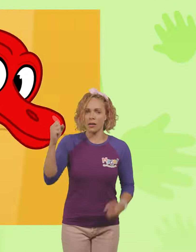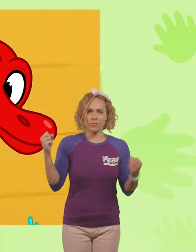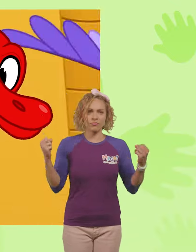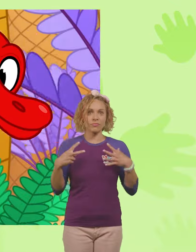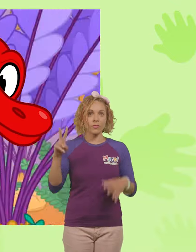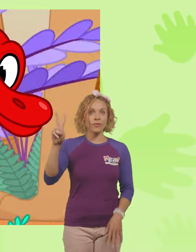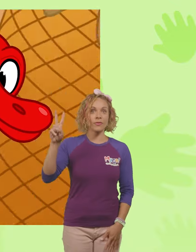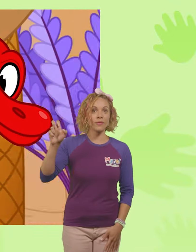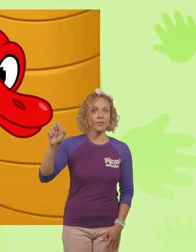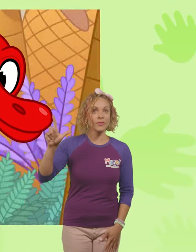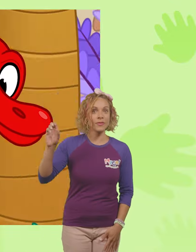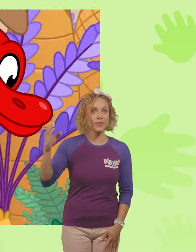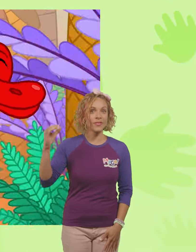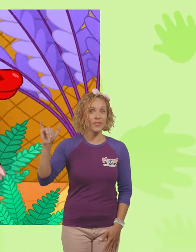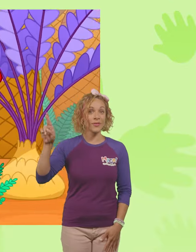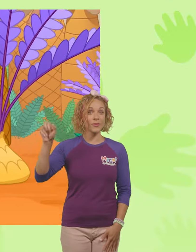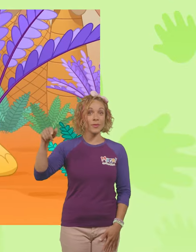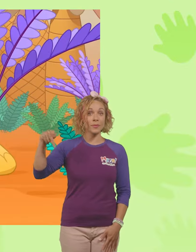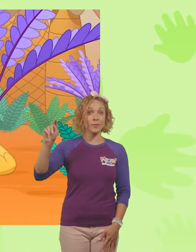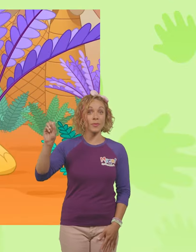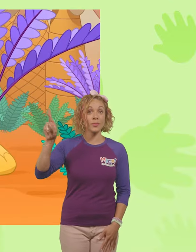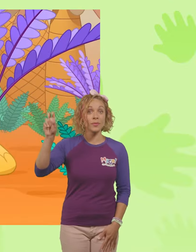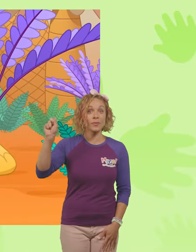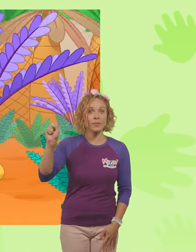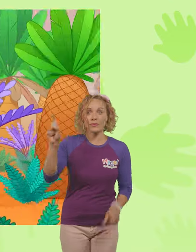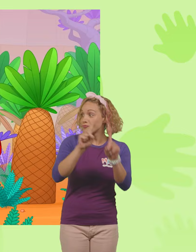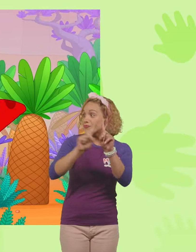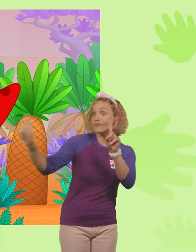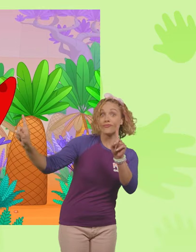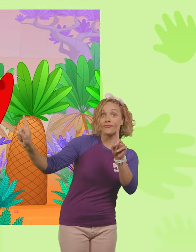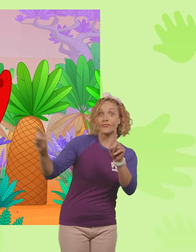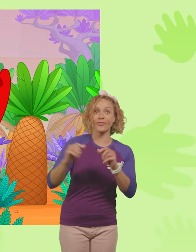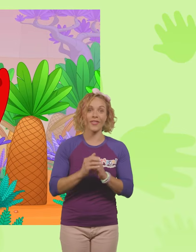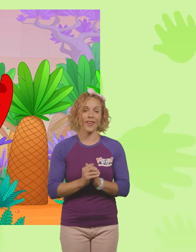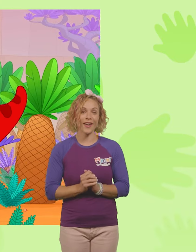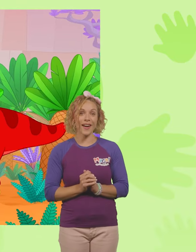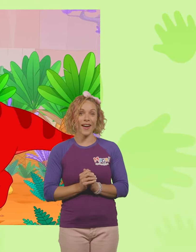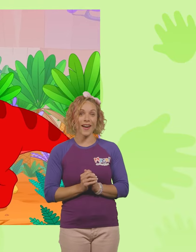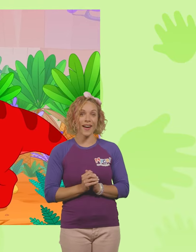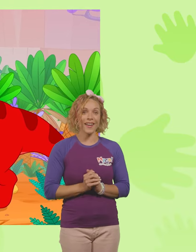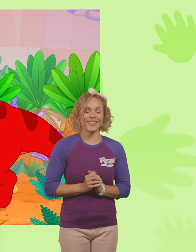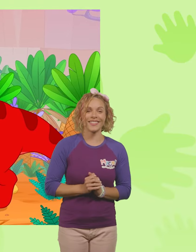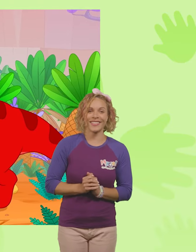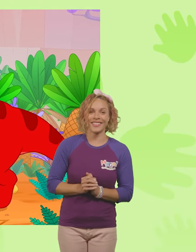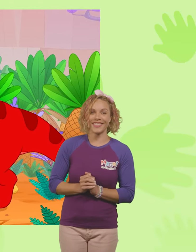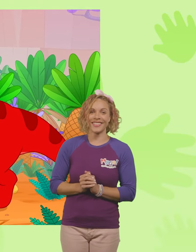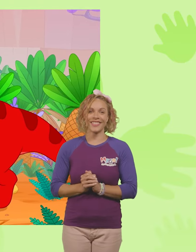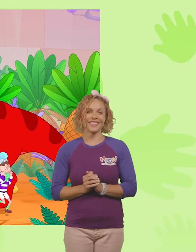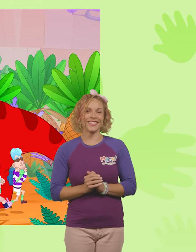Now morph into a T-Rex to scare the velociraptors away.